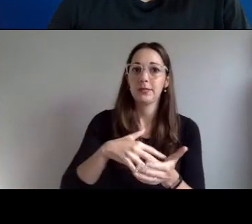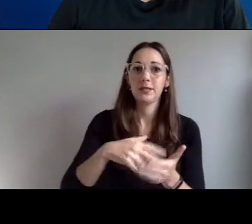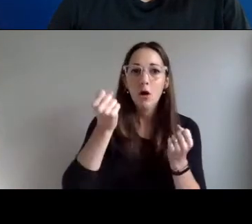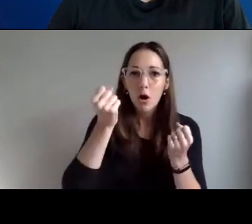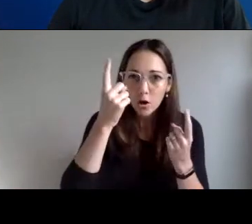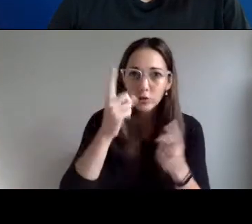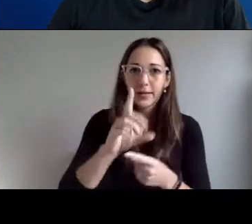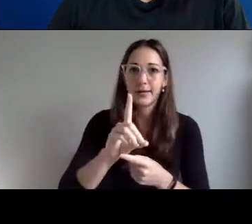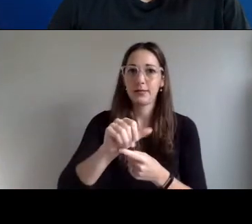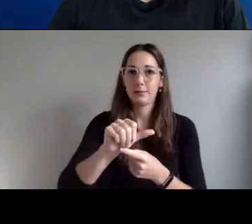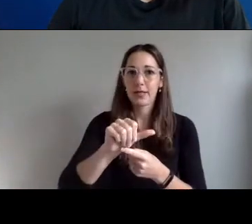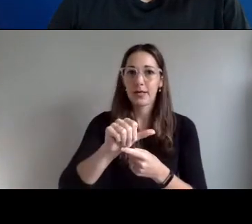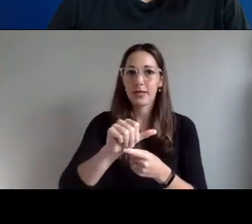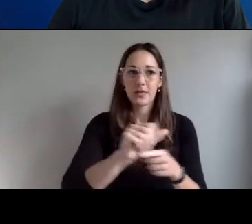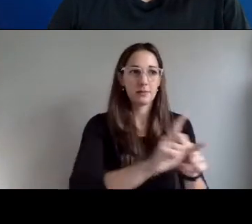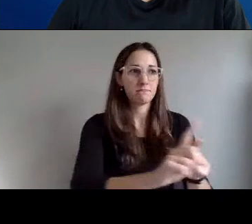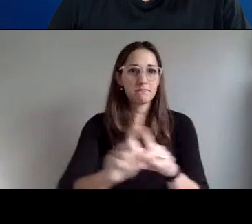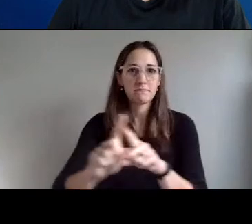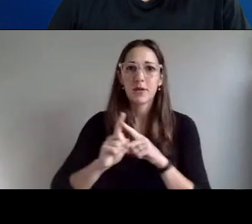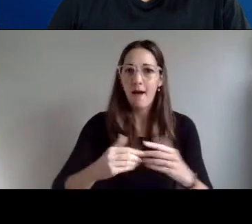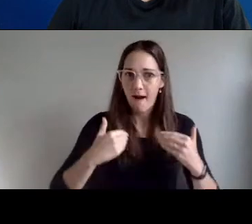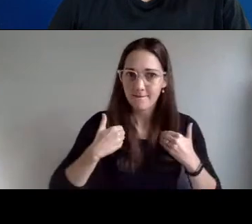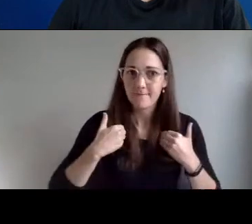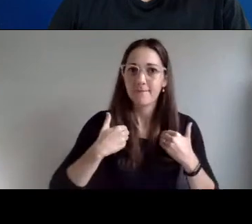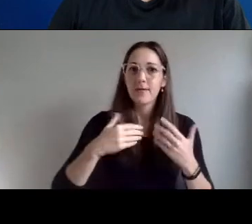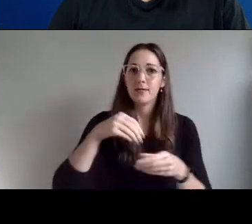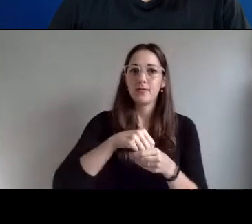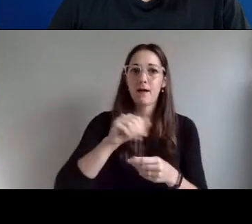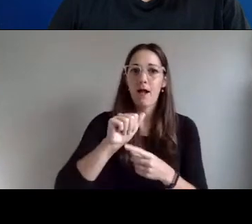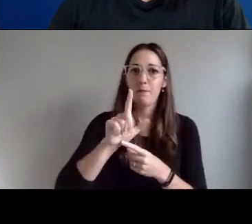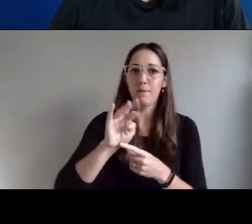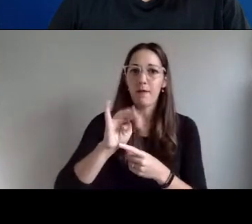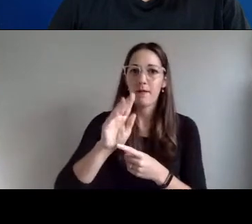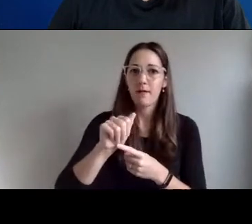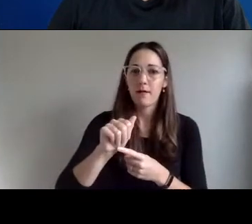have 10.4% of children with disabilities living in Albania,